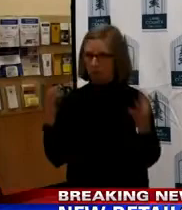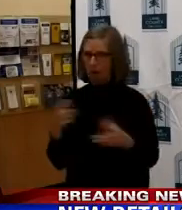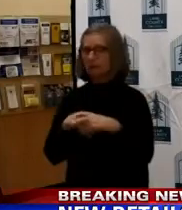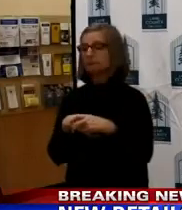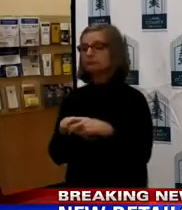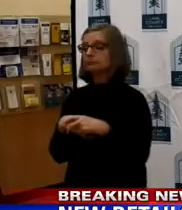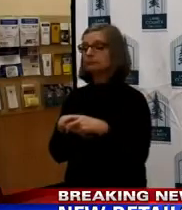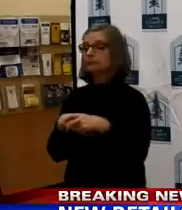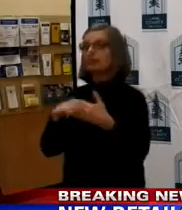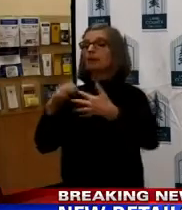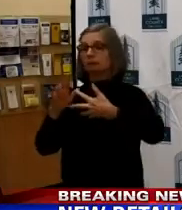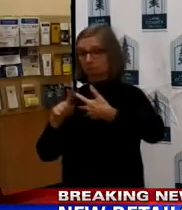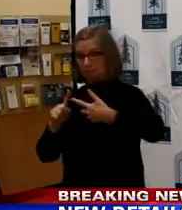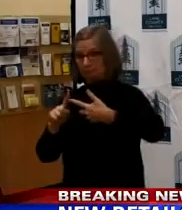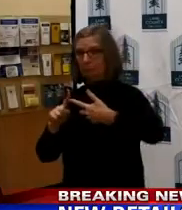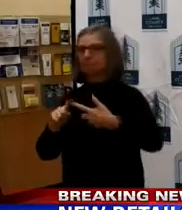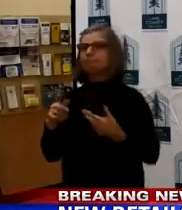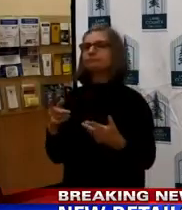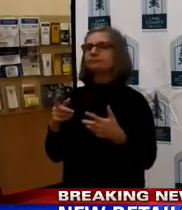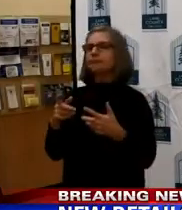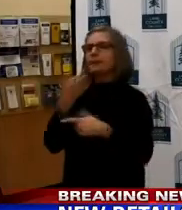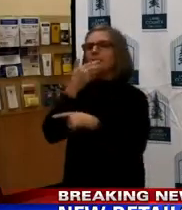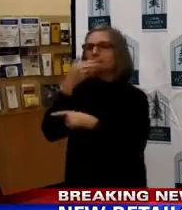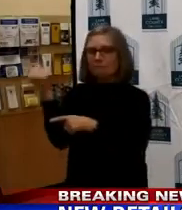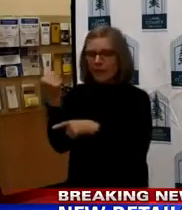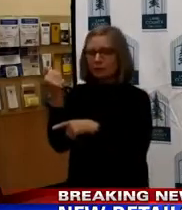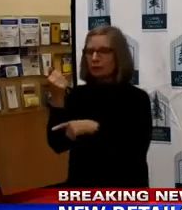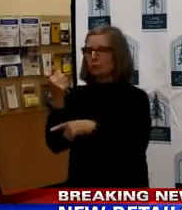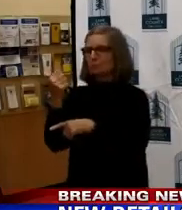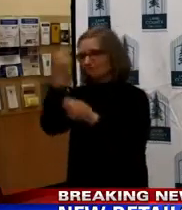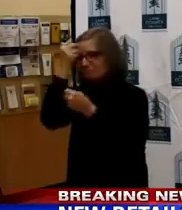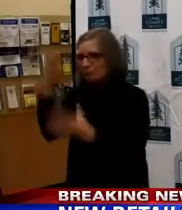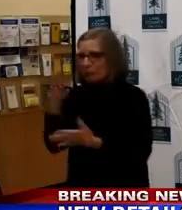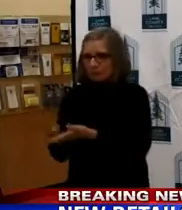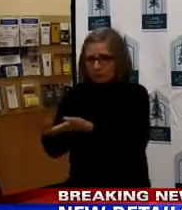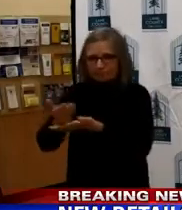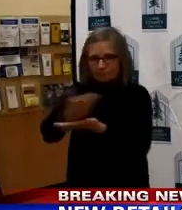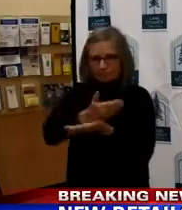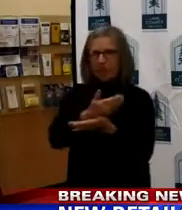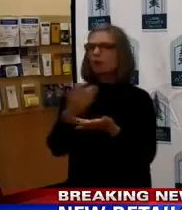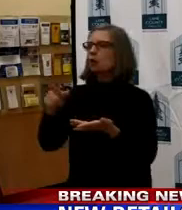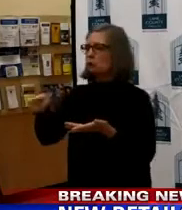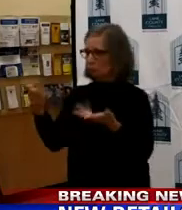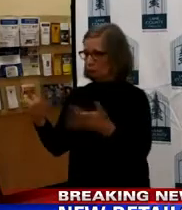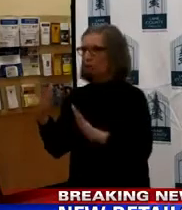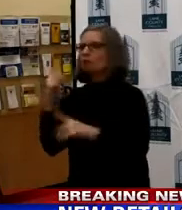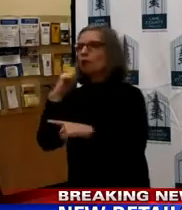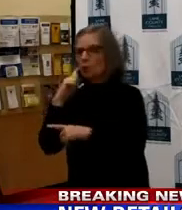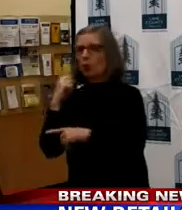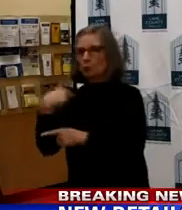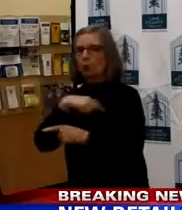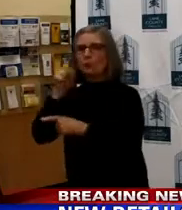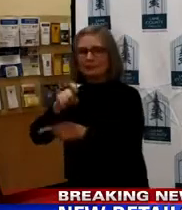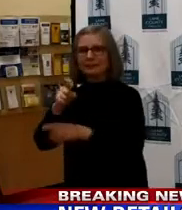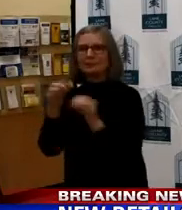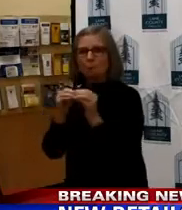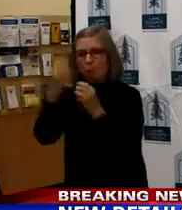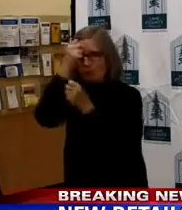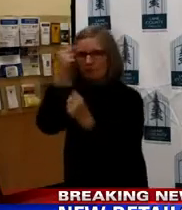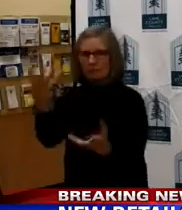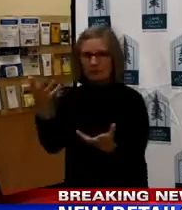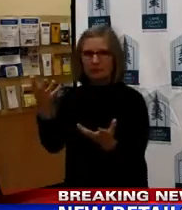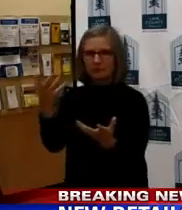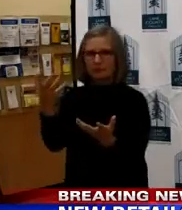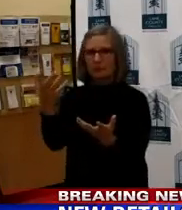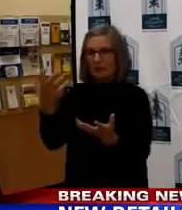So you've heard from public health that we need more data. Public health is a science, and therefore it's based on data. And we don't